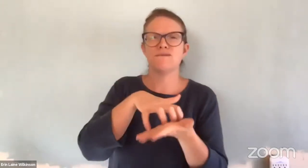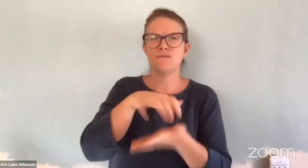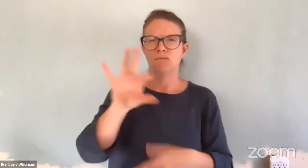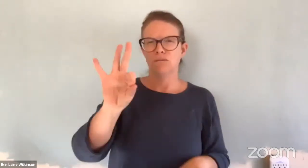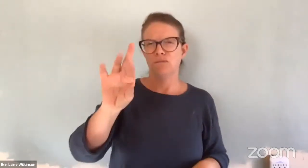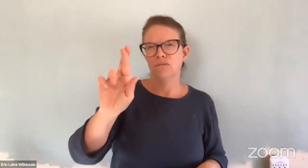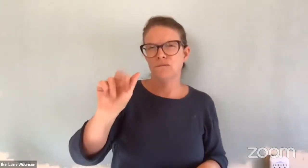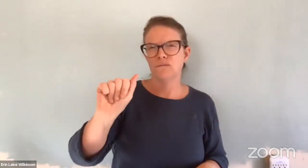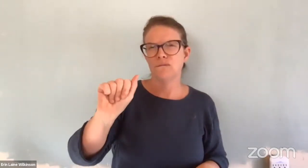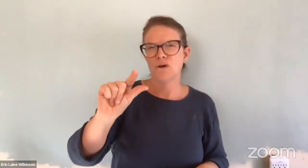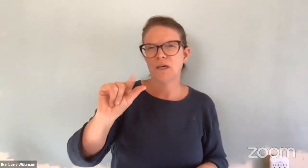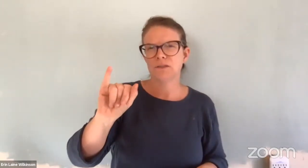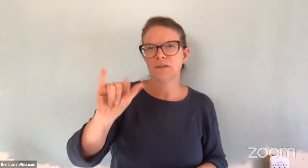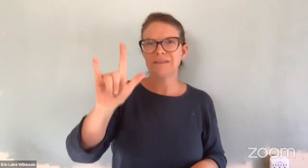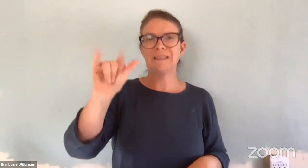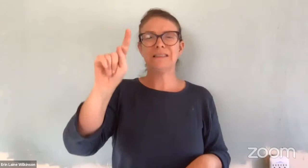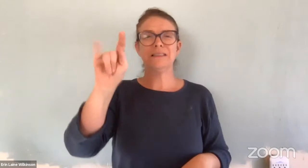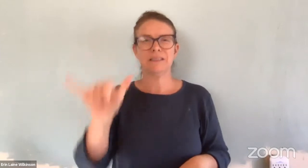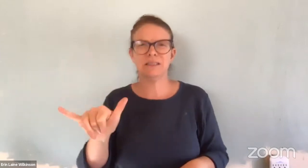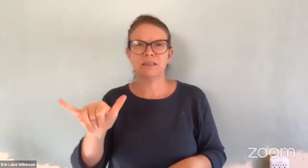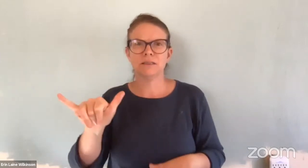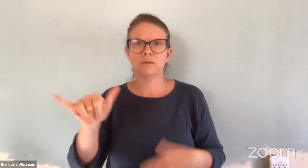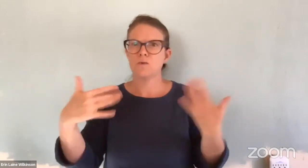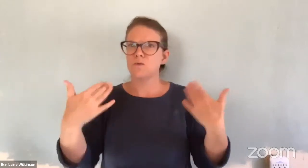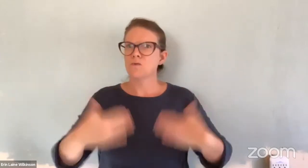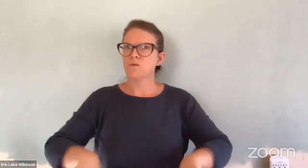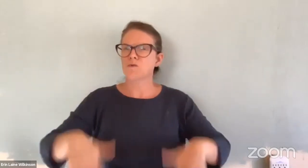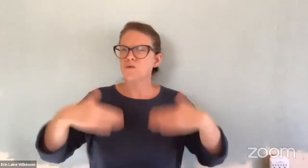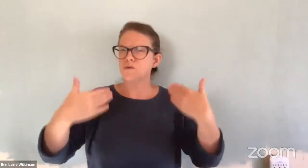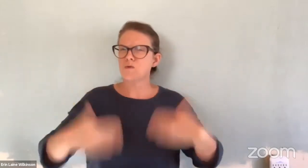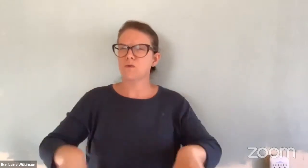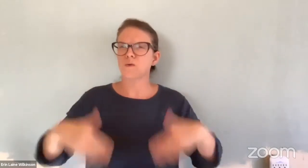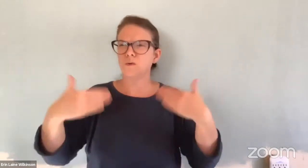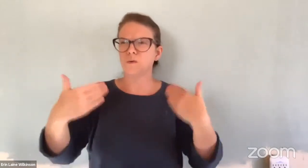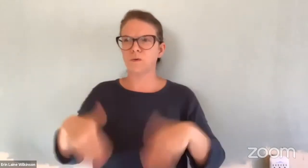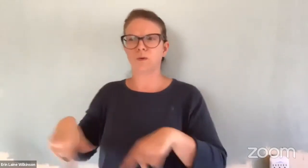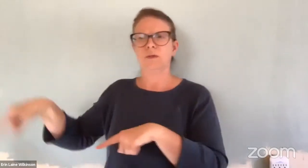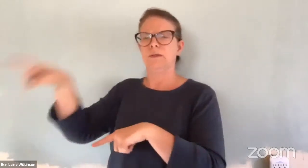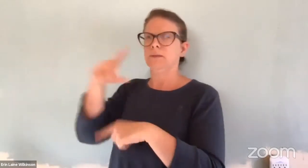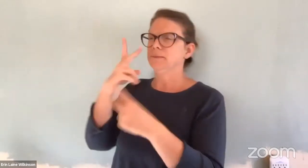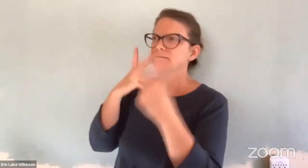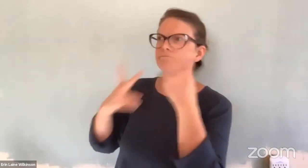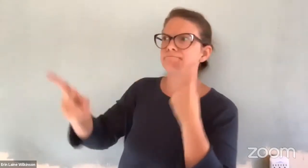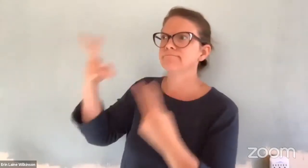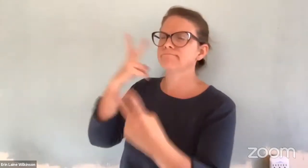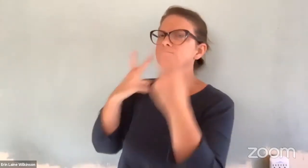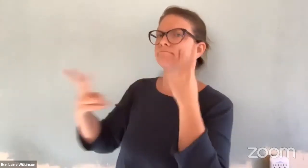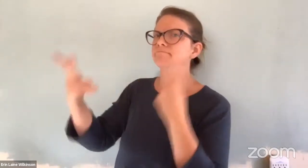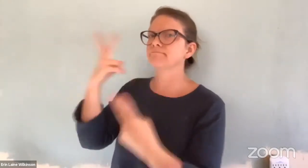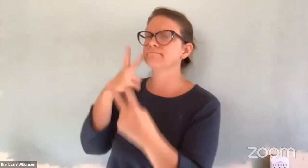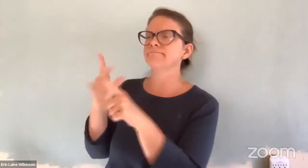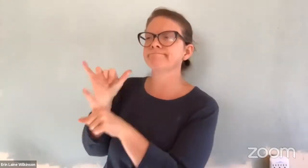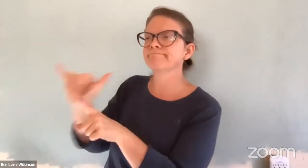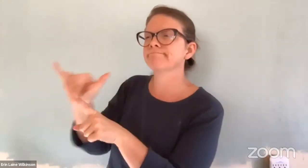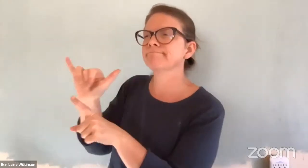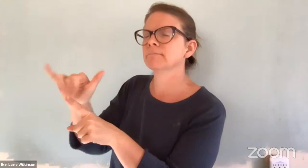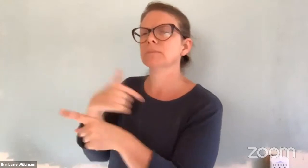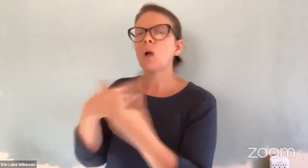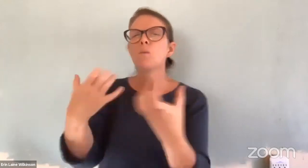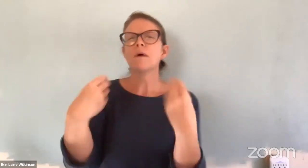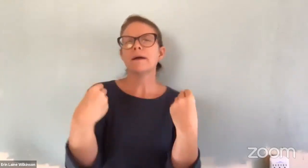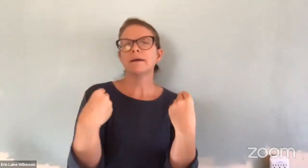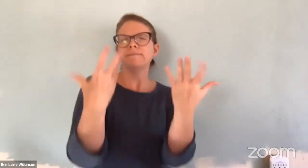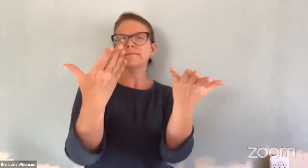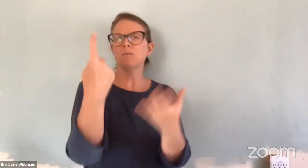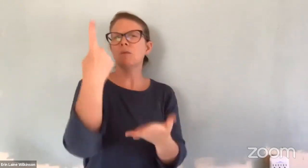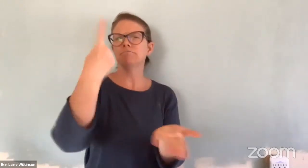that issue of language fragility. And that is a big one. That's something that we know